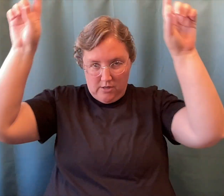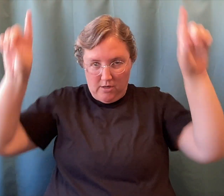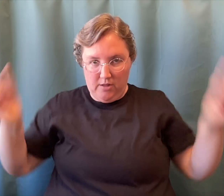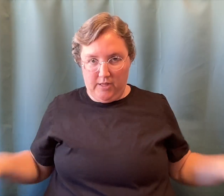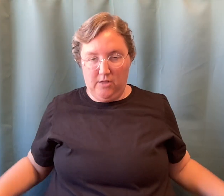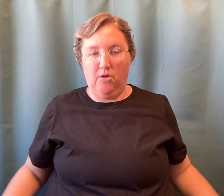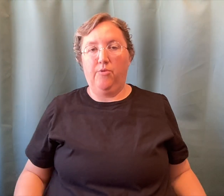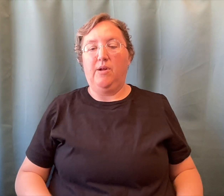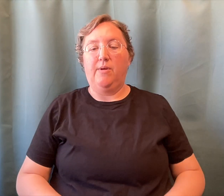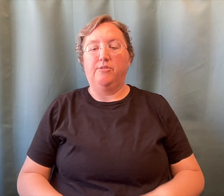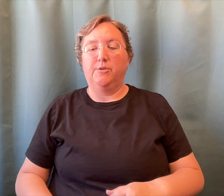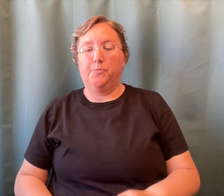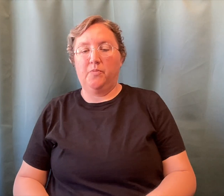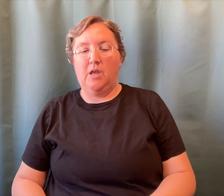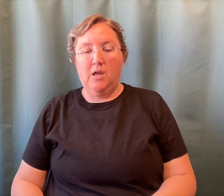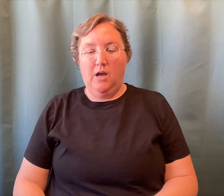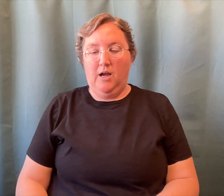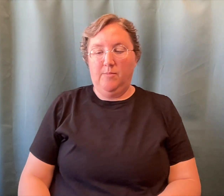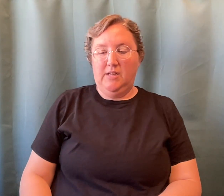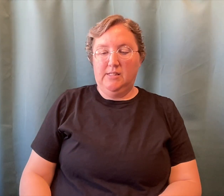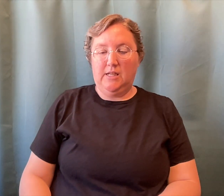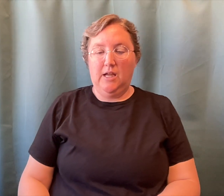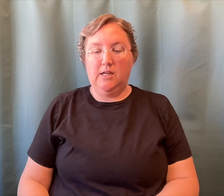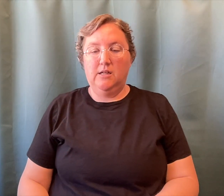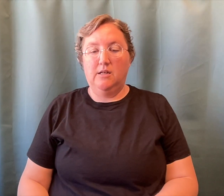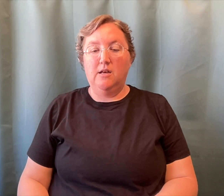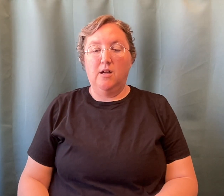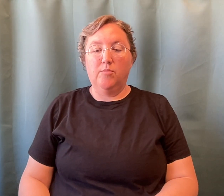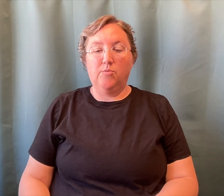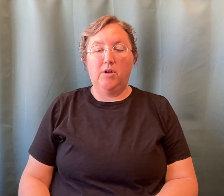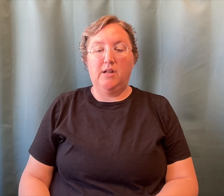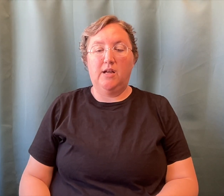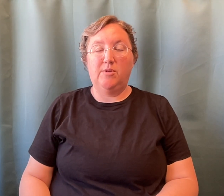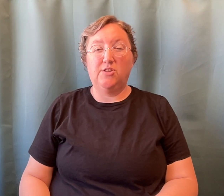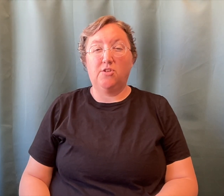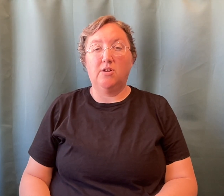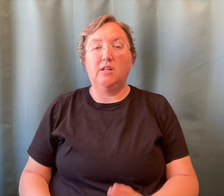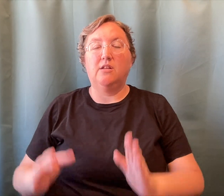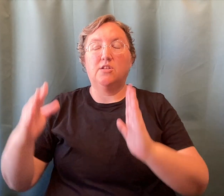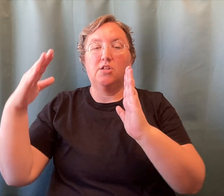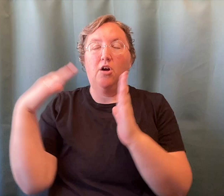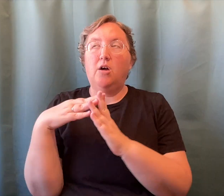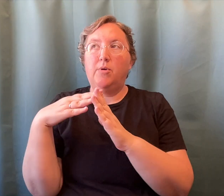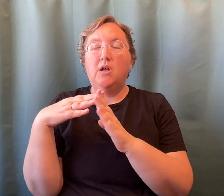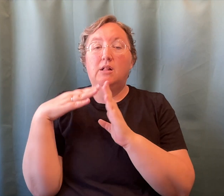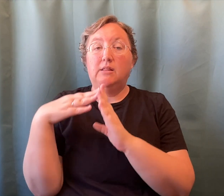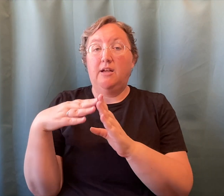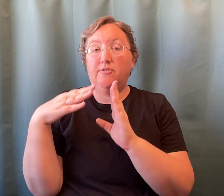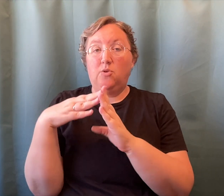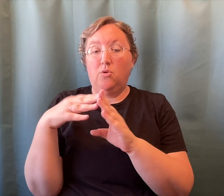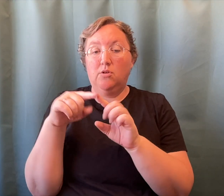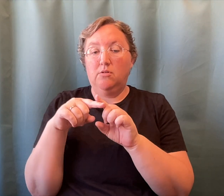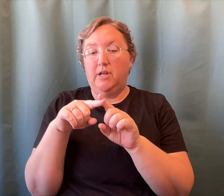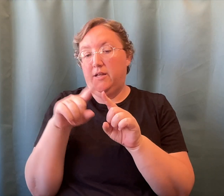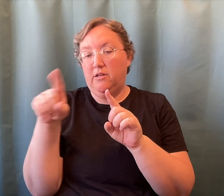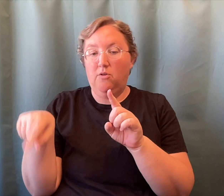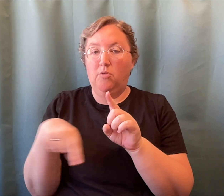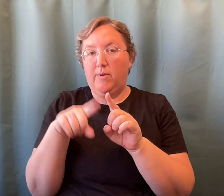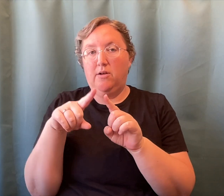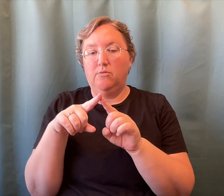not like all the way around you. I'm going to sign number 1, and I'm going to start in the top left corner and go around